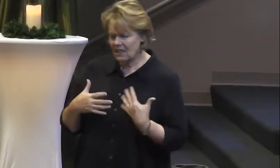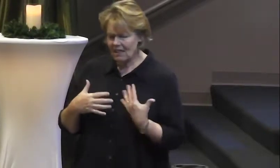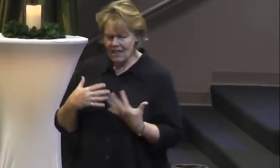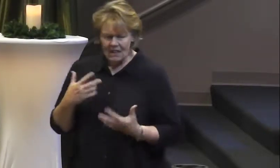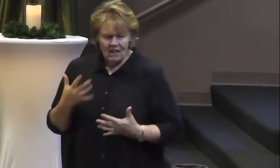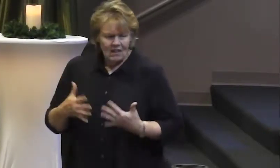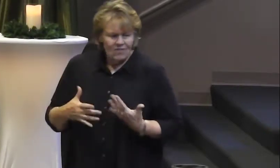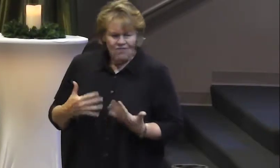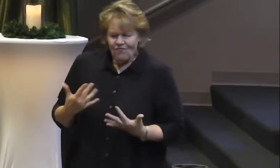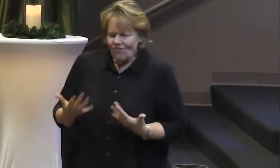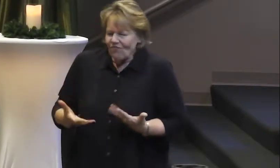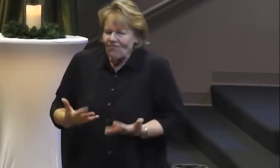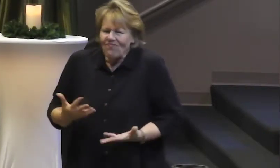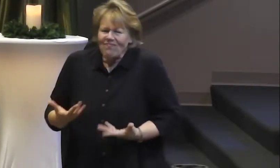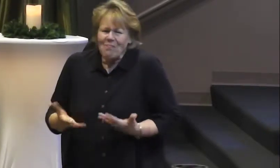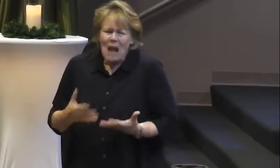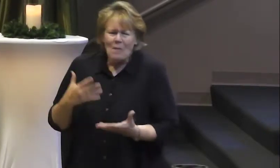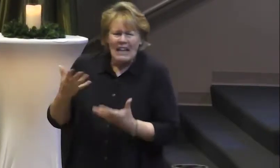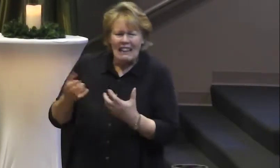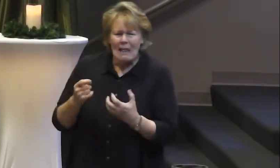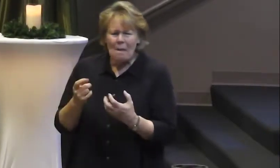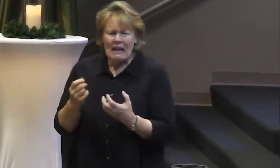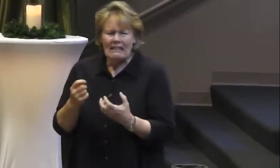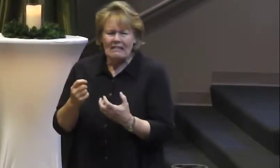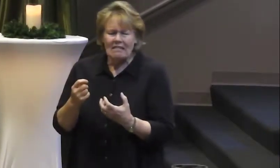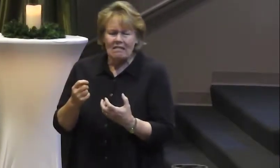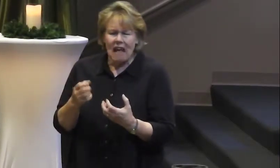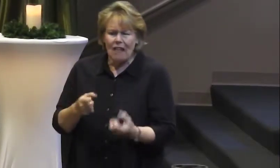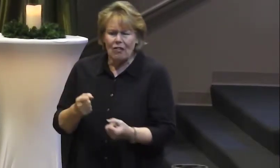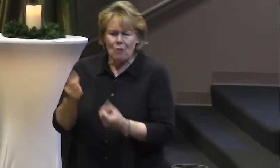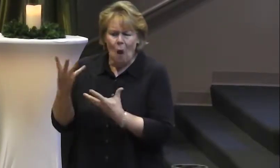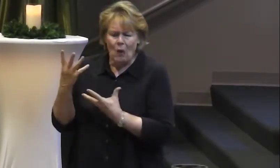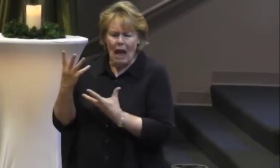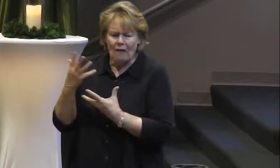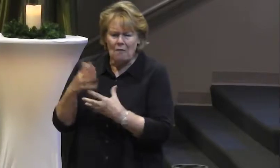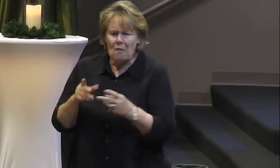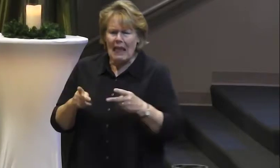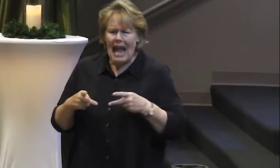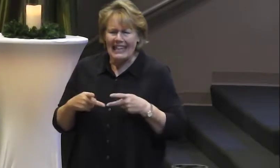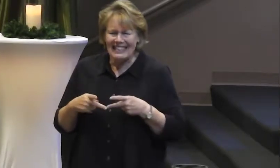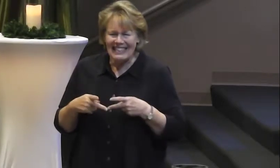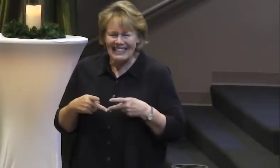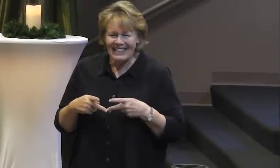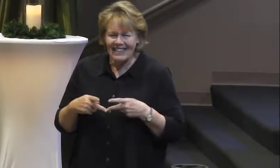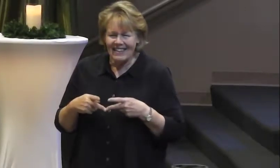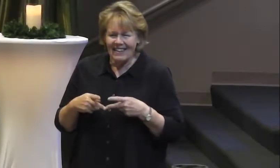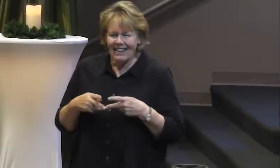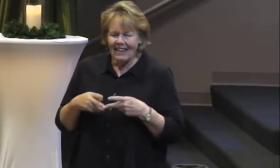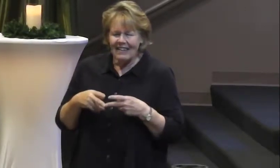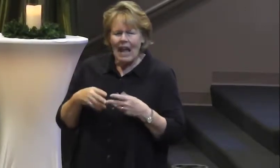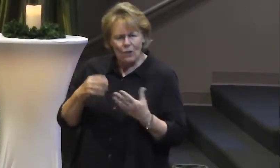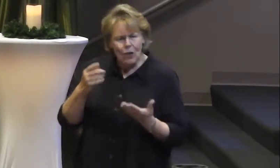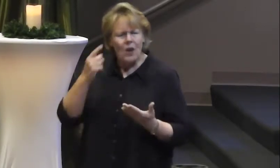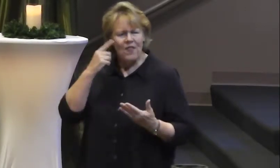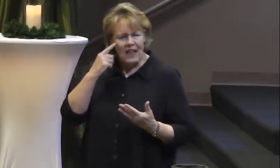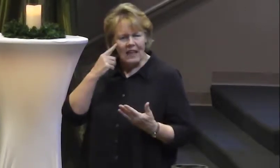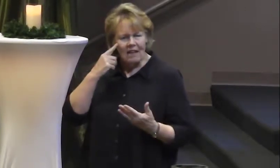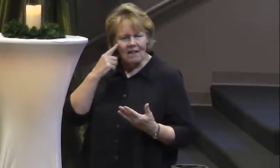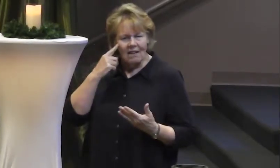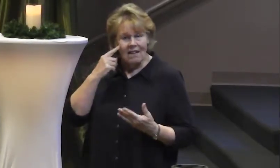Even kind of displaced. Now, he knows that, I think this guy would know that God's still got a good place for